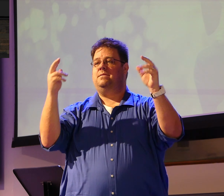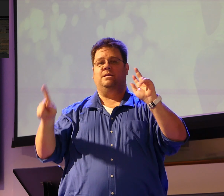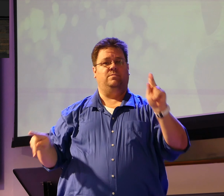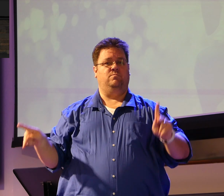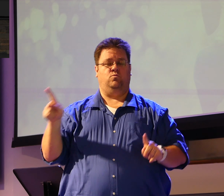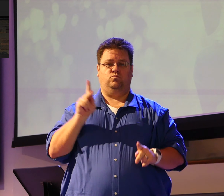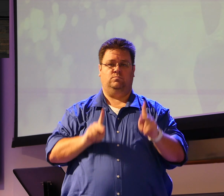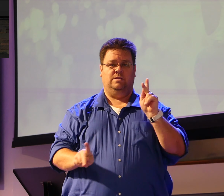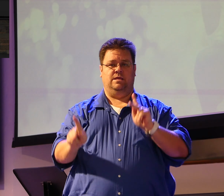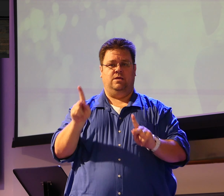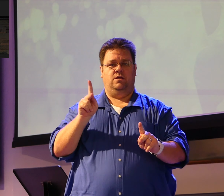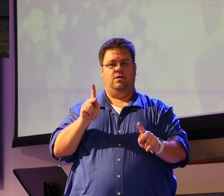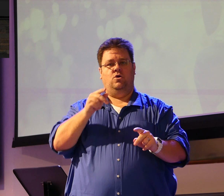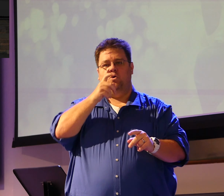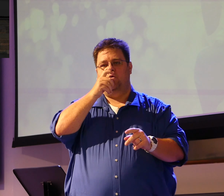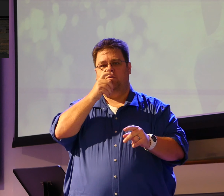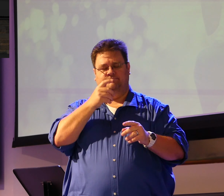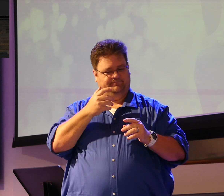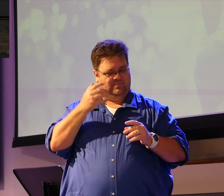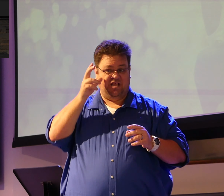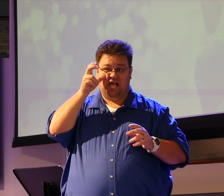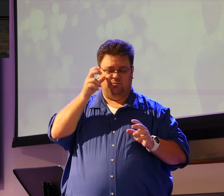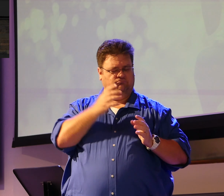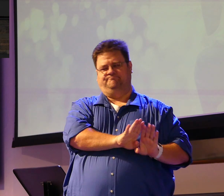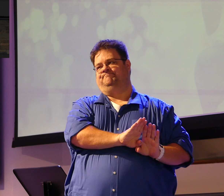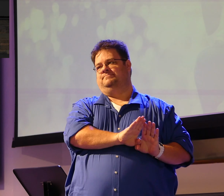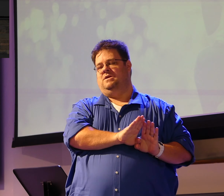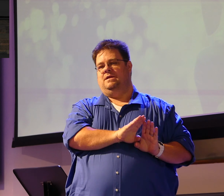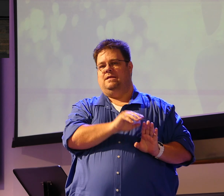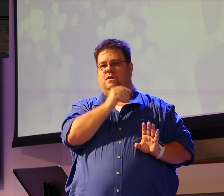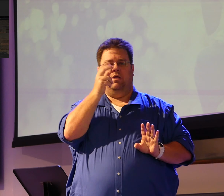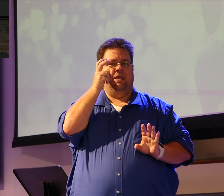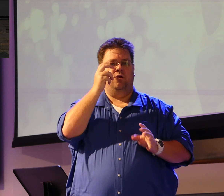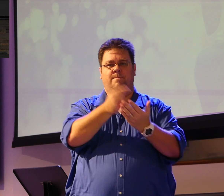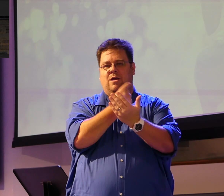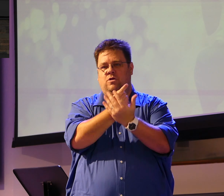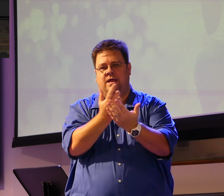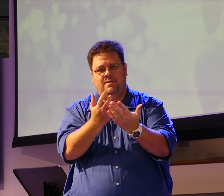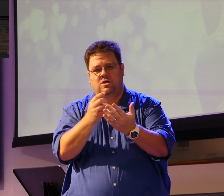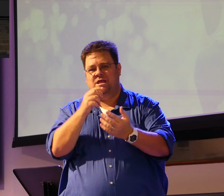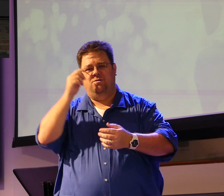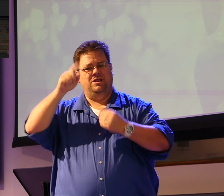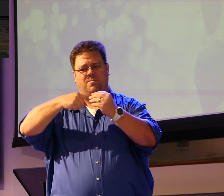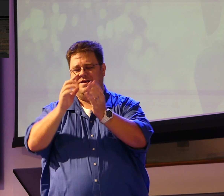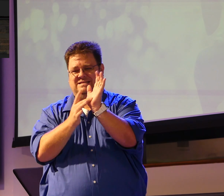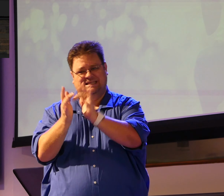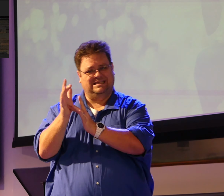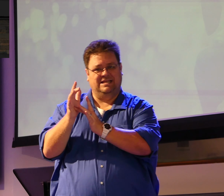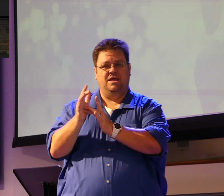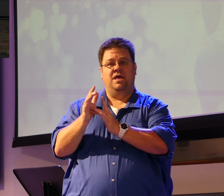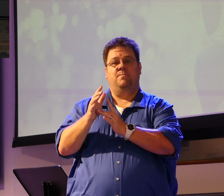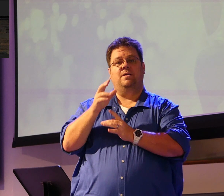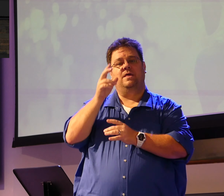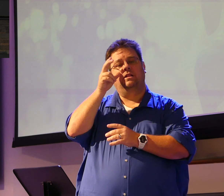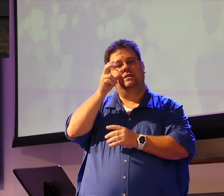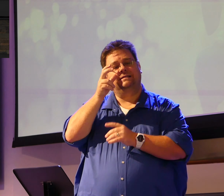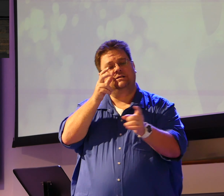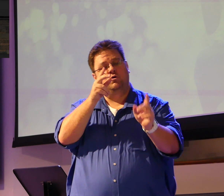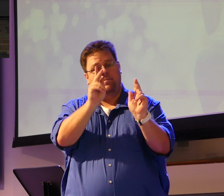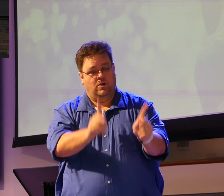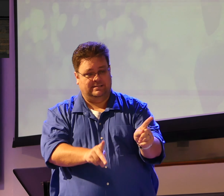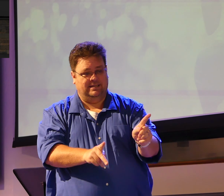there are many people who are closed to the gospel they don't want to hear about god they don't hear about jesus but they'll